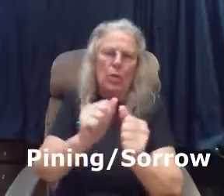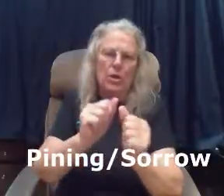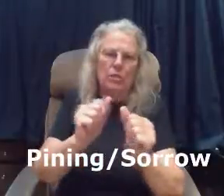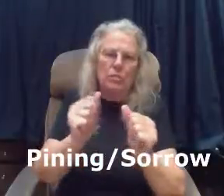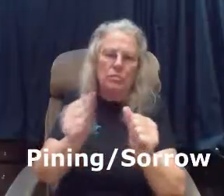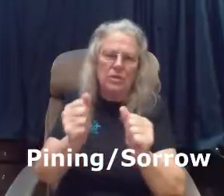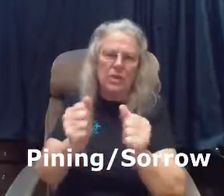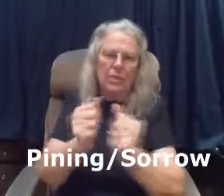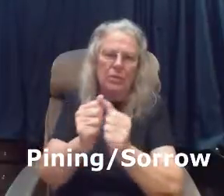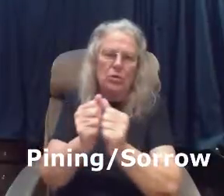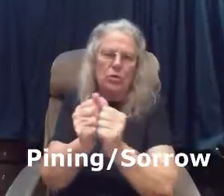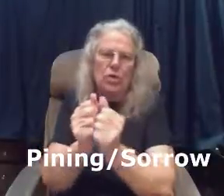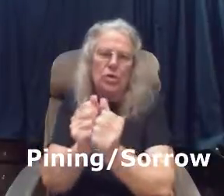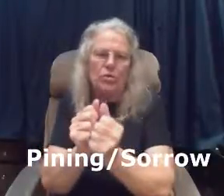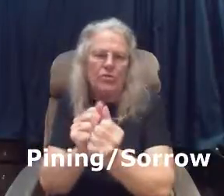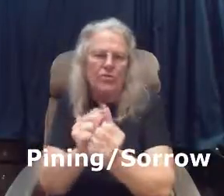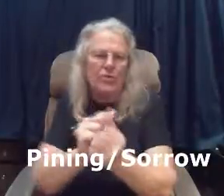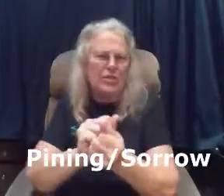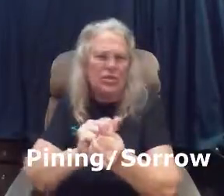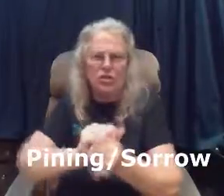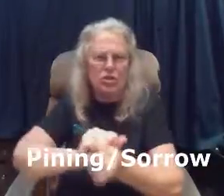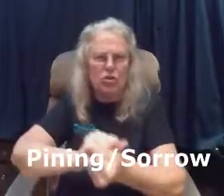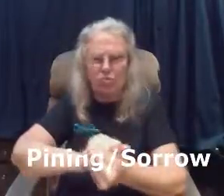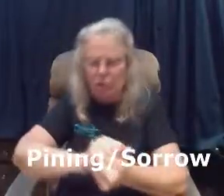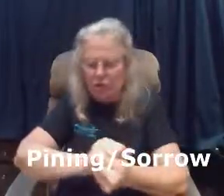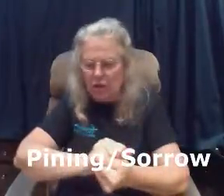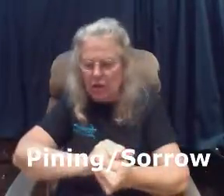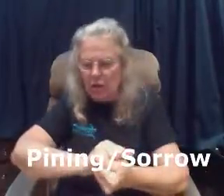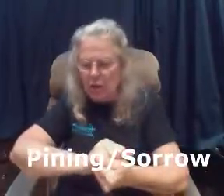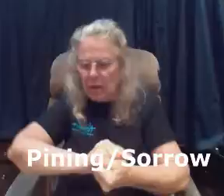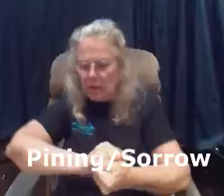putting something between your fists and just crushing it.